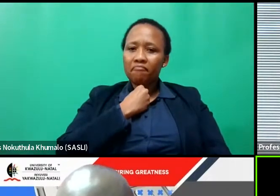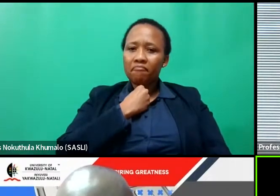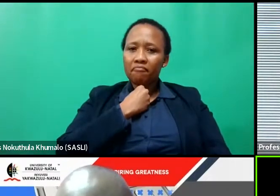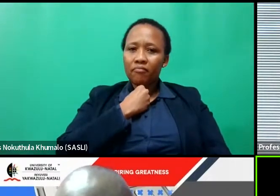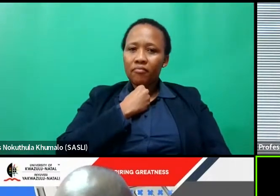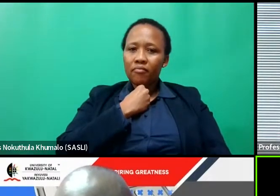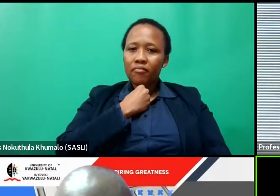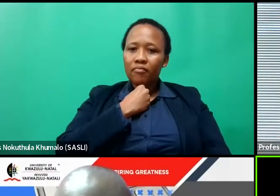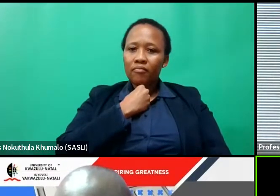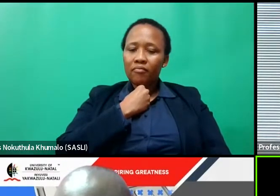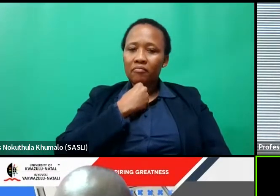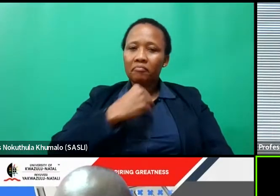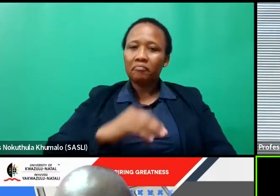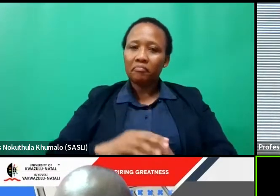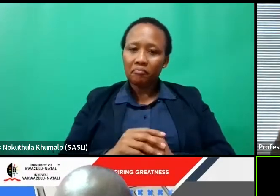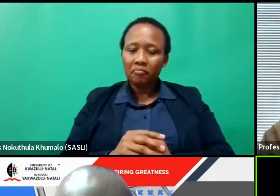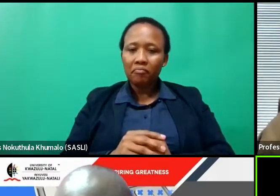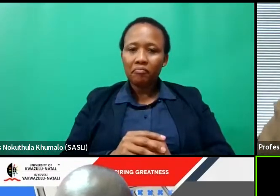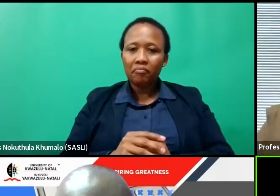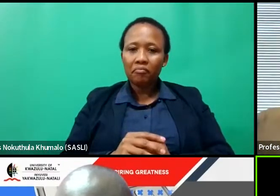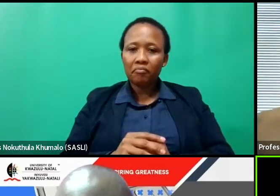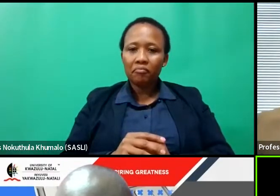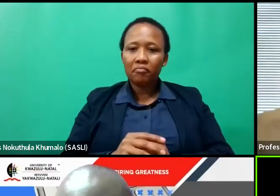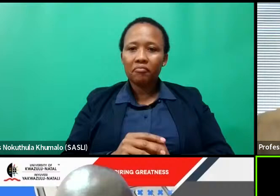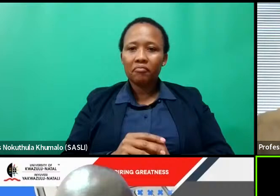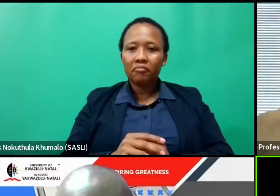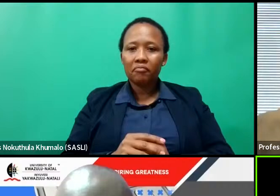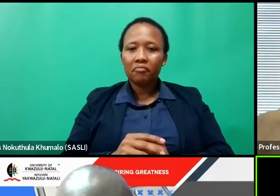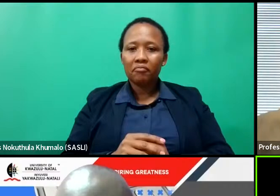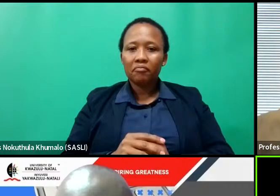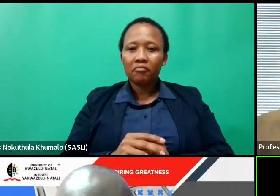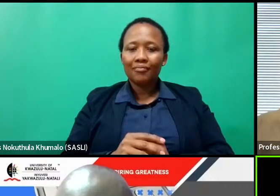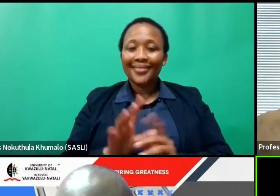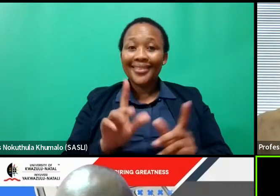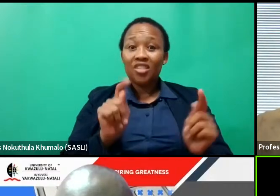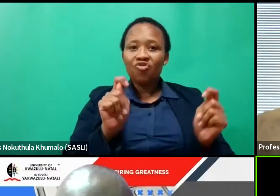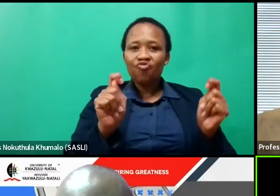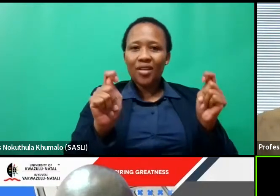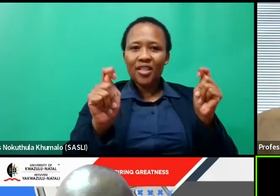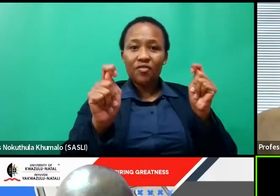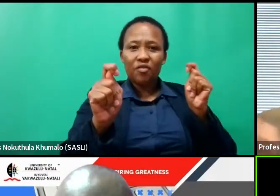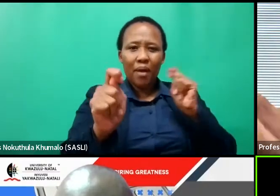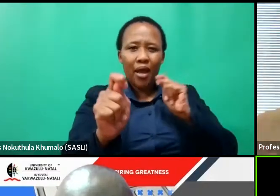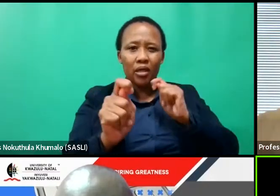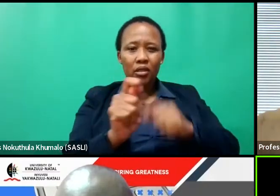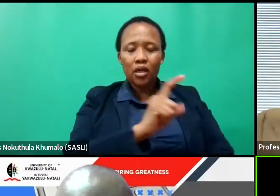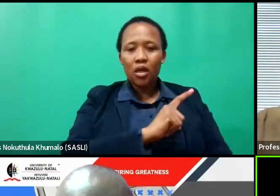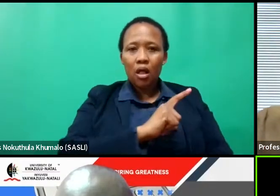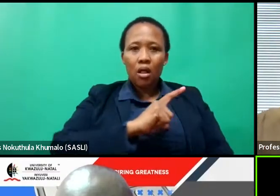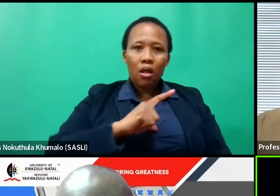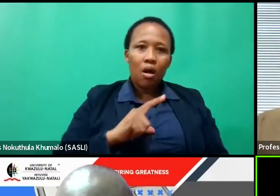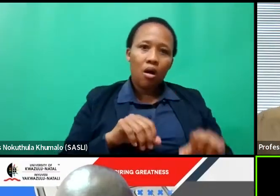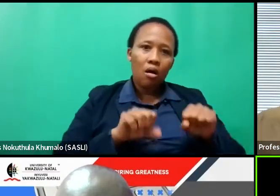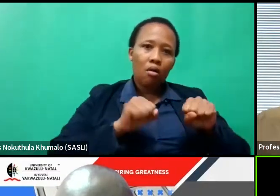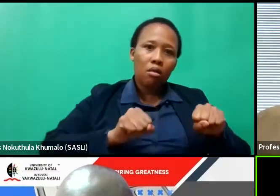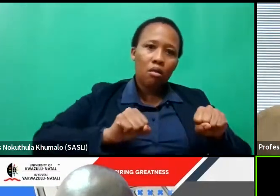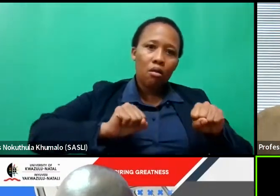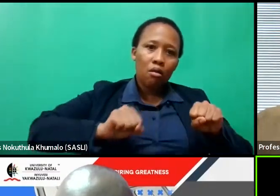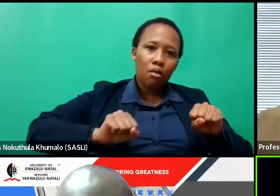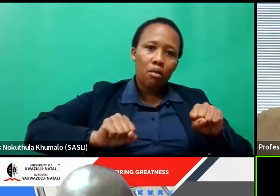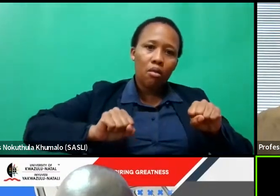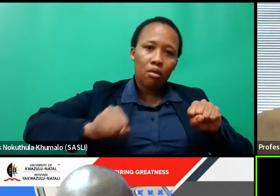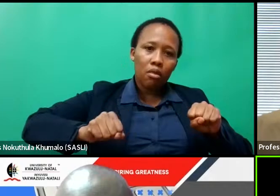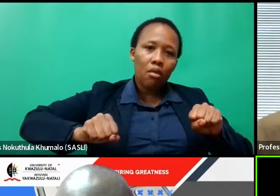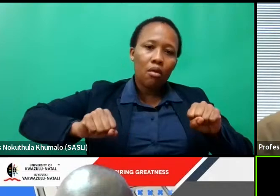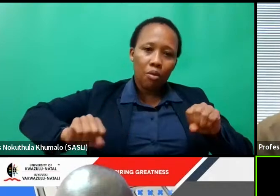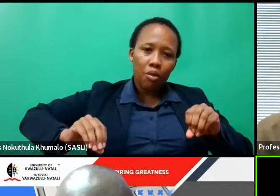transformation so long and so winded? Many of my colleagues here will bear